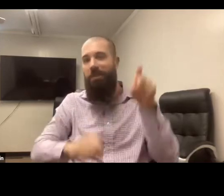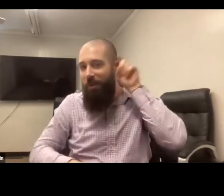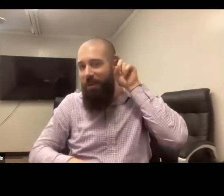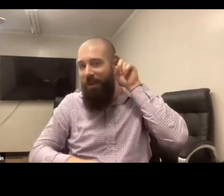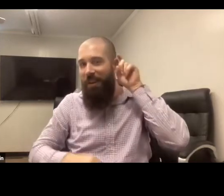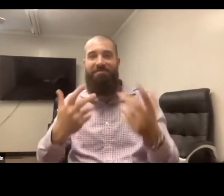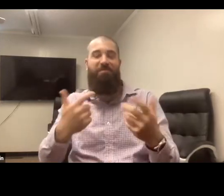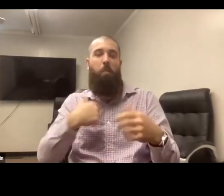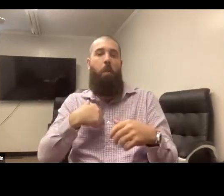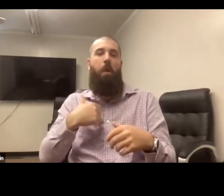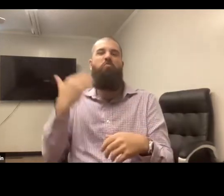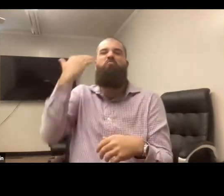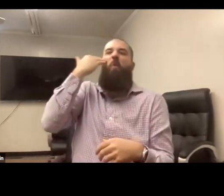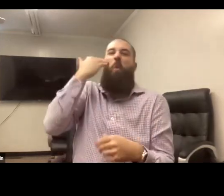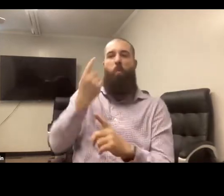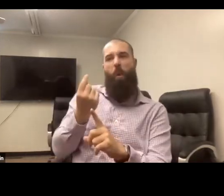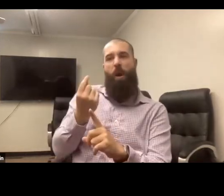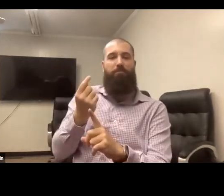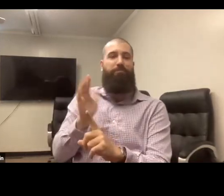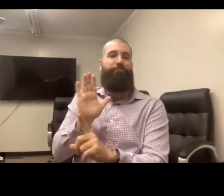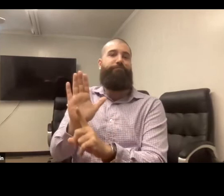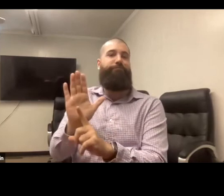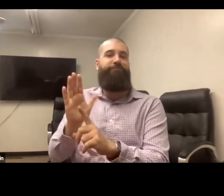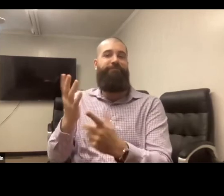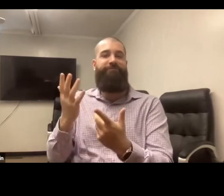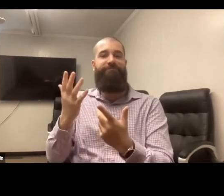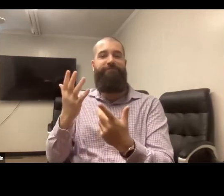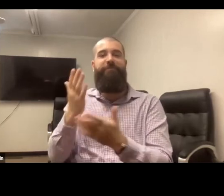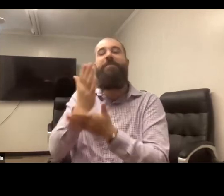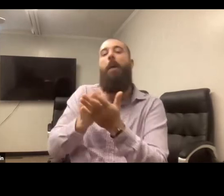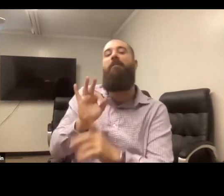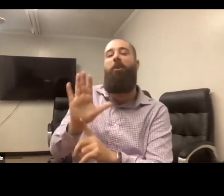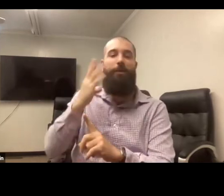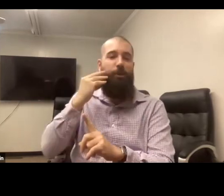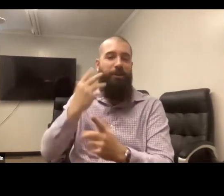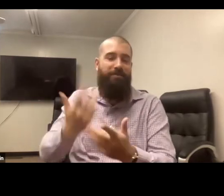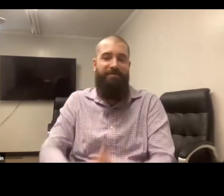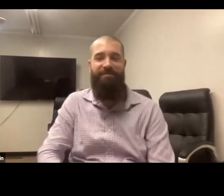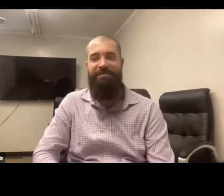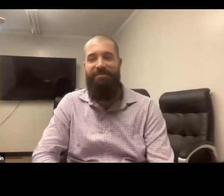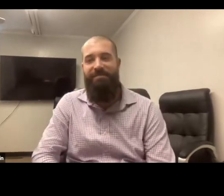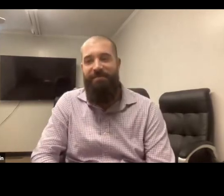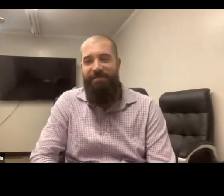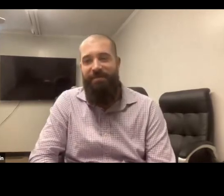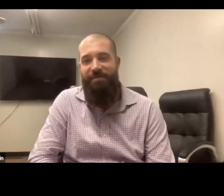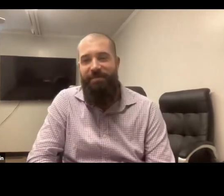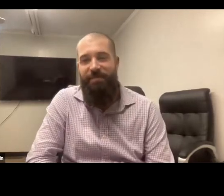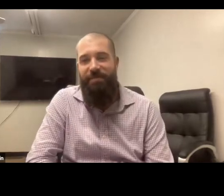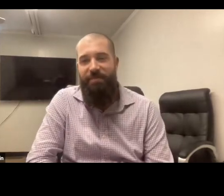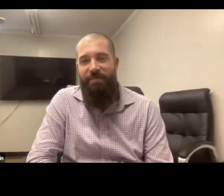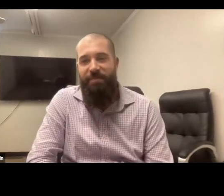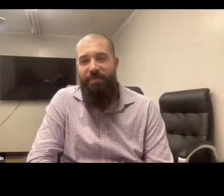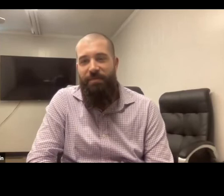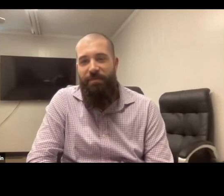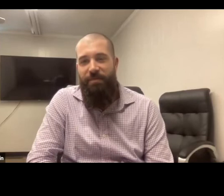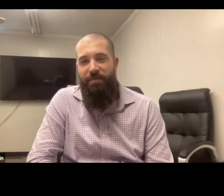Because personally, I use a hearing aid, so I'm familiar with that. I know how it is to use that, and I know some things connected with